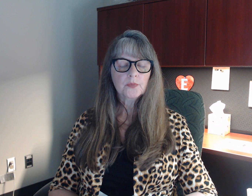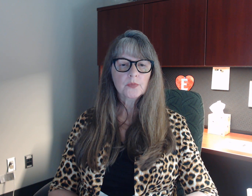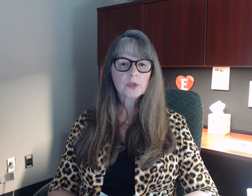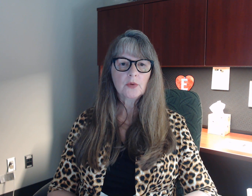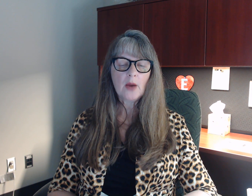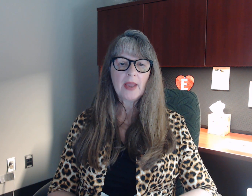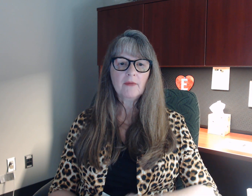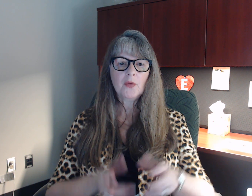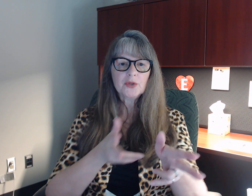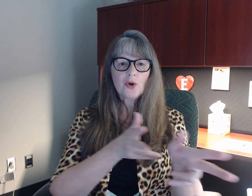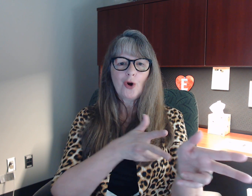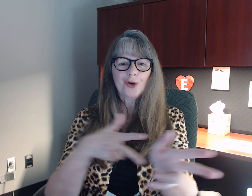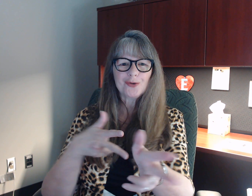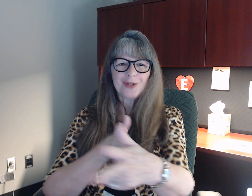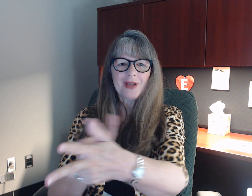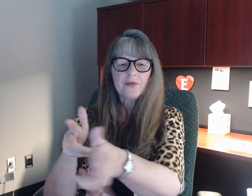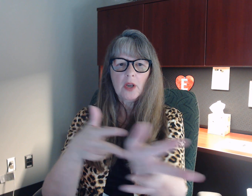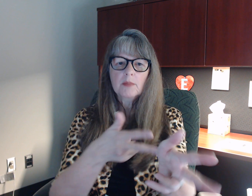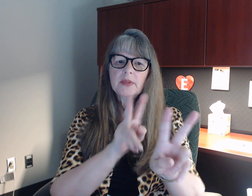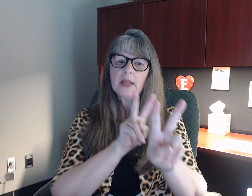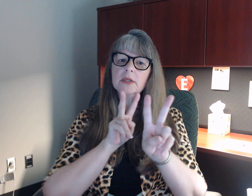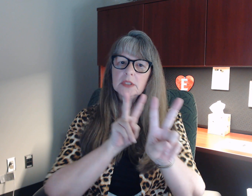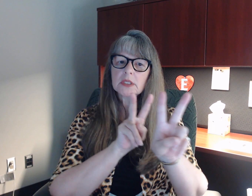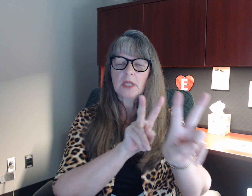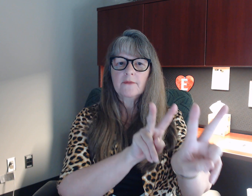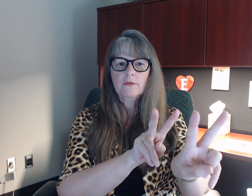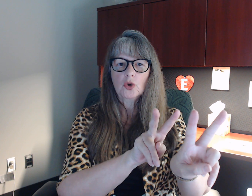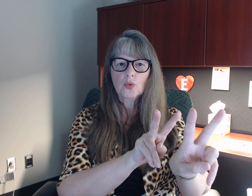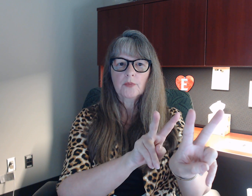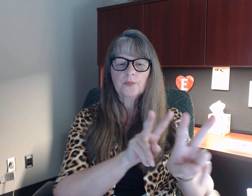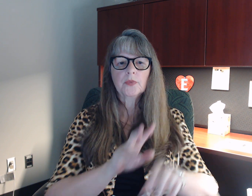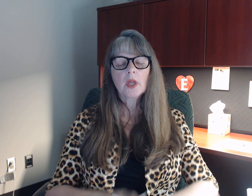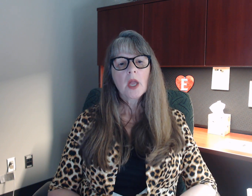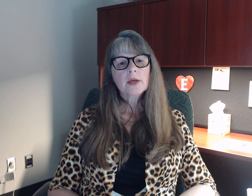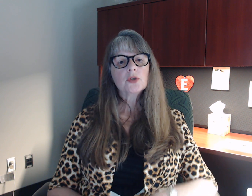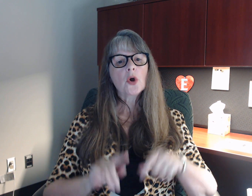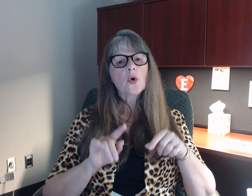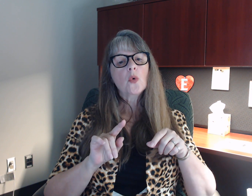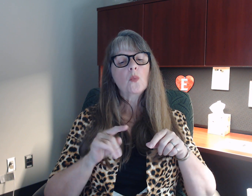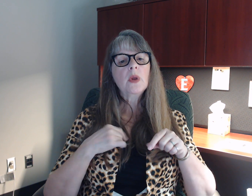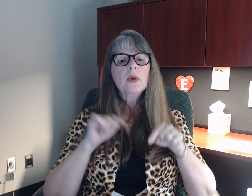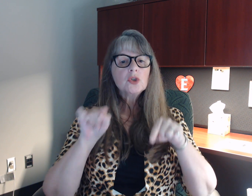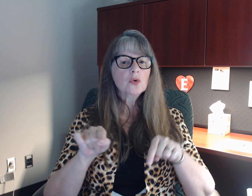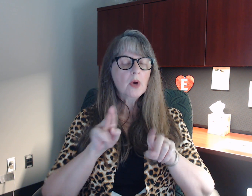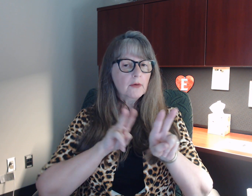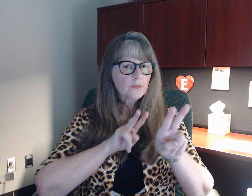So now we have all these cars really that follow, but this is the sign for funeral. So we went to a